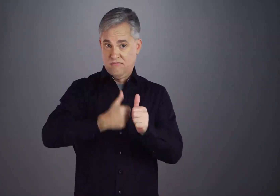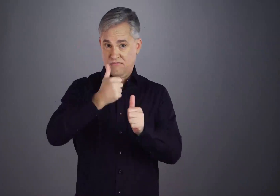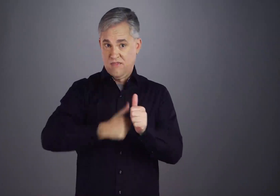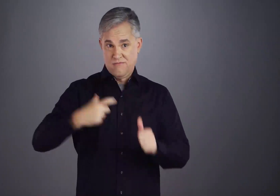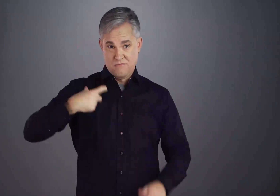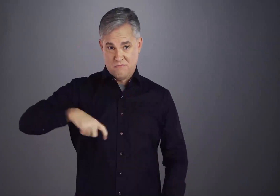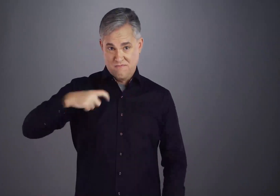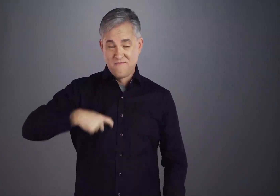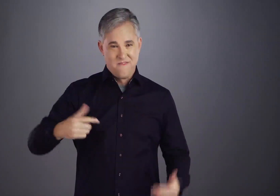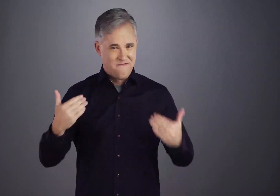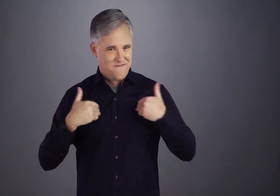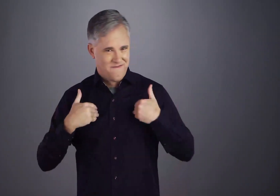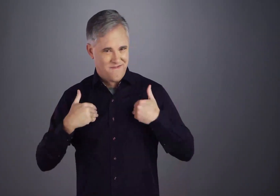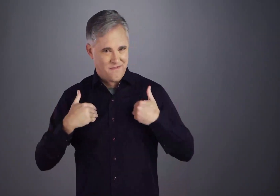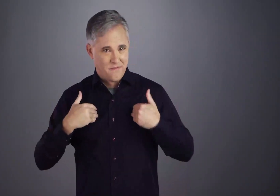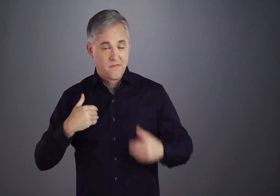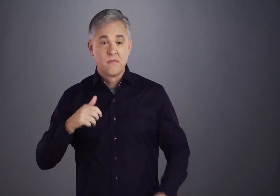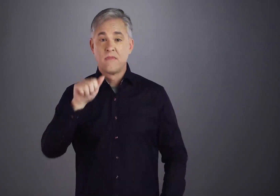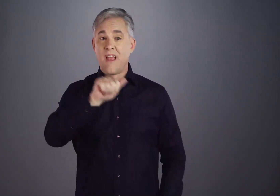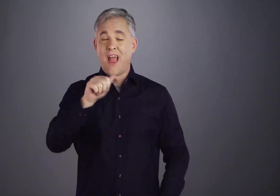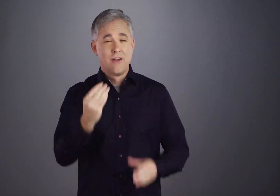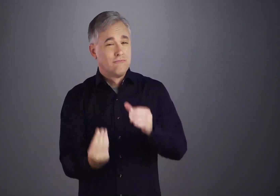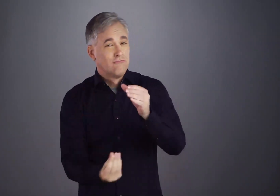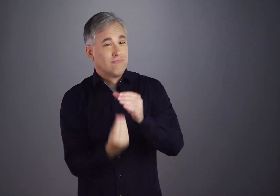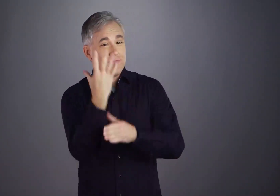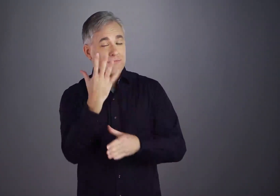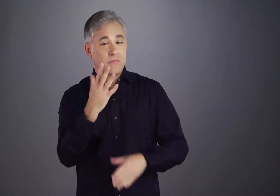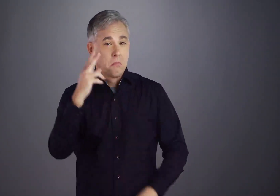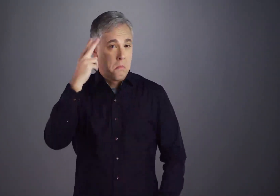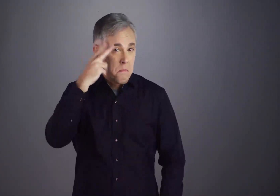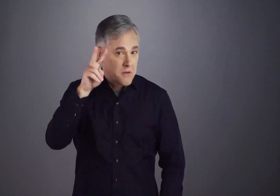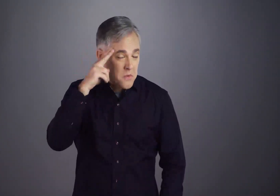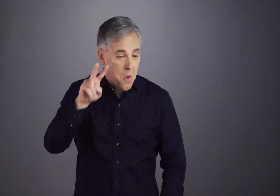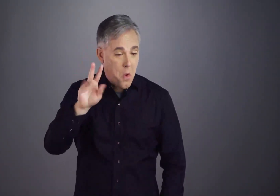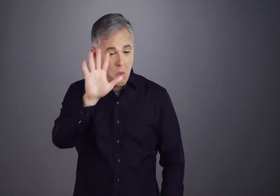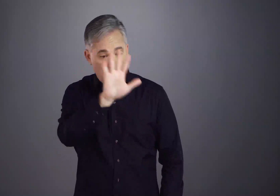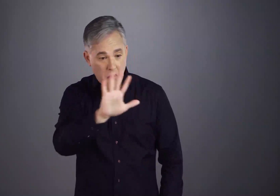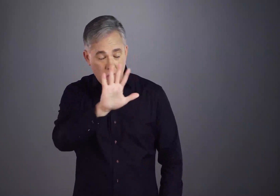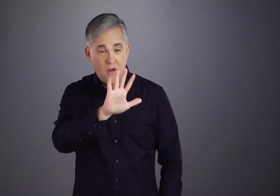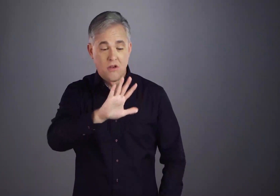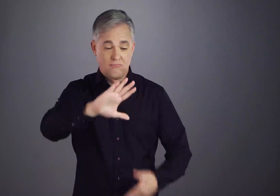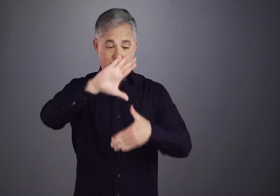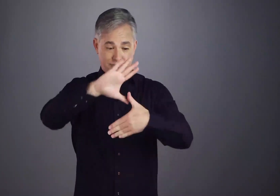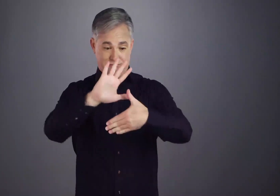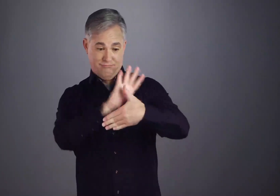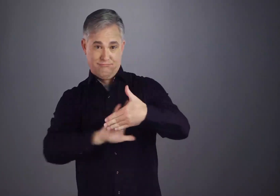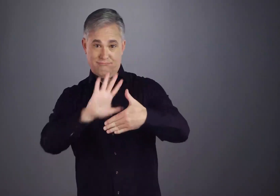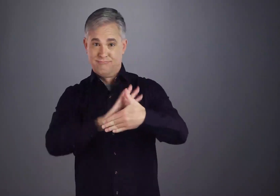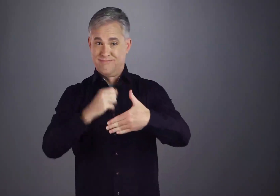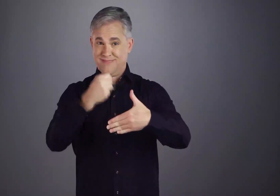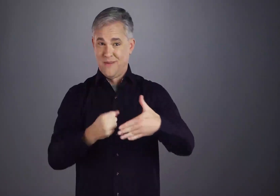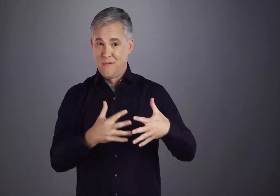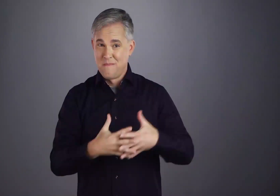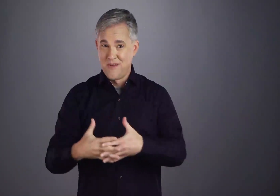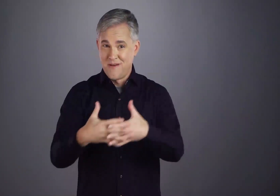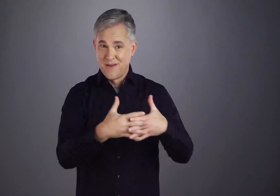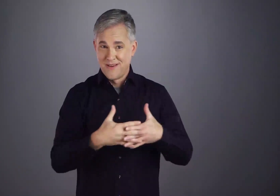British Isles, the Scandinavian countries, South Africa, South America, Mexico, Alaska, Australia,